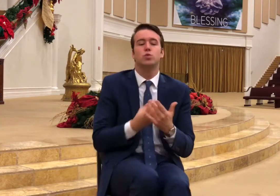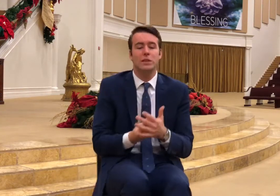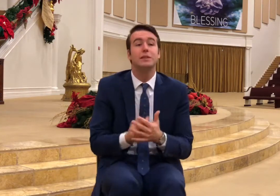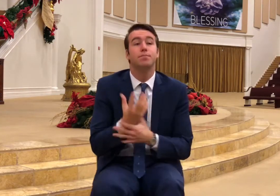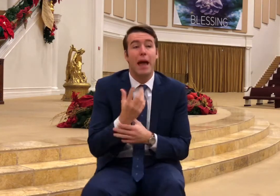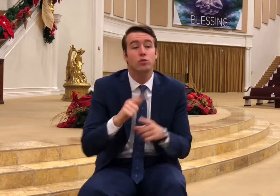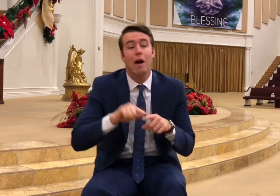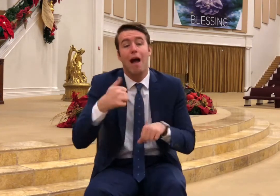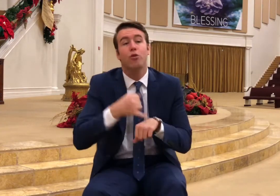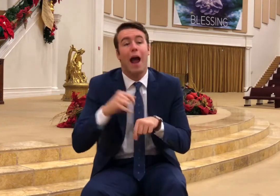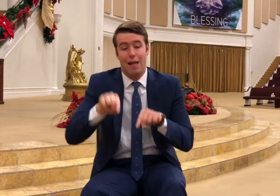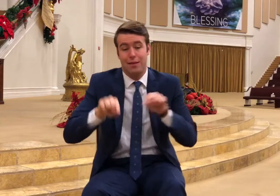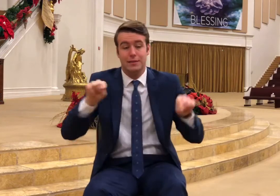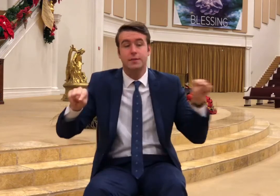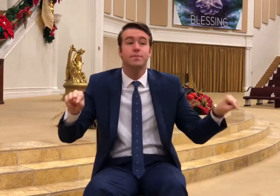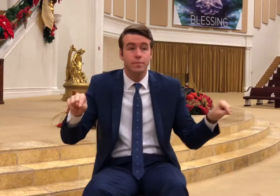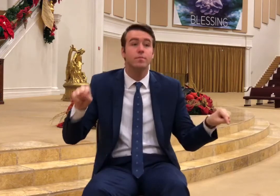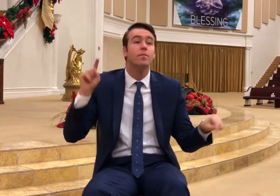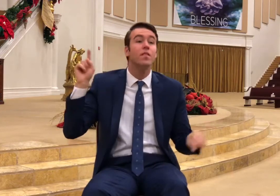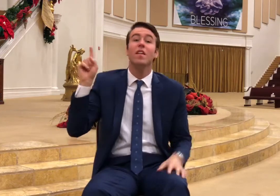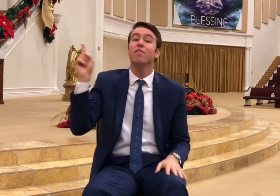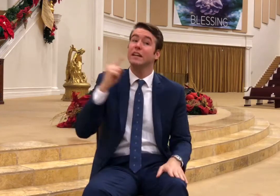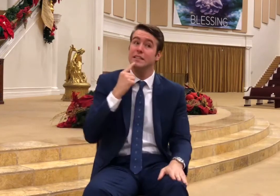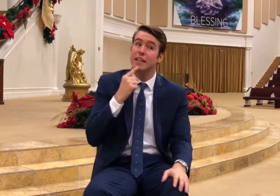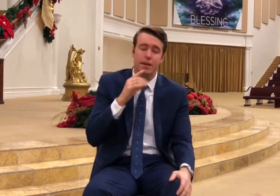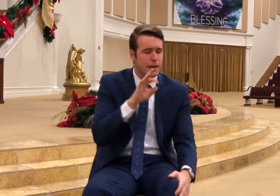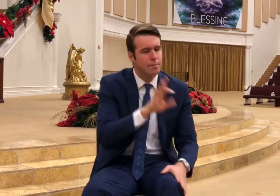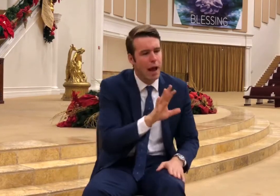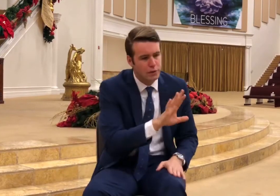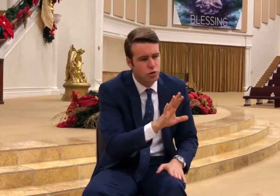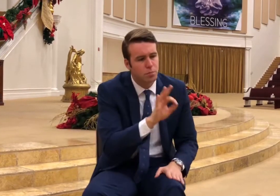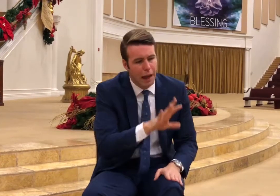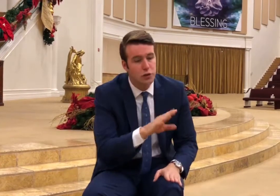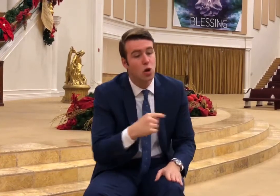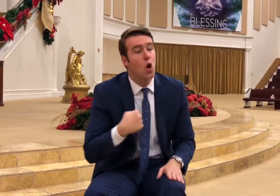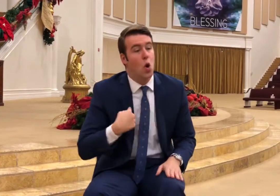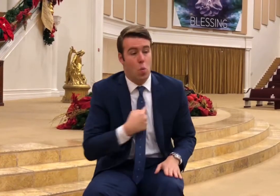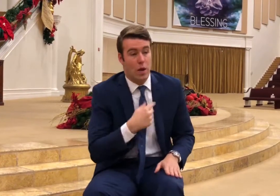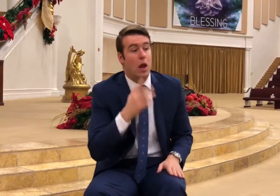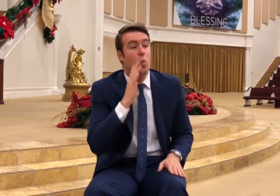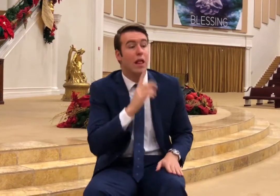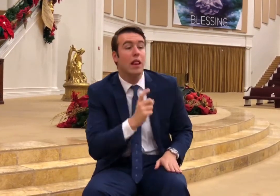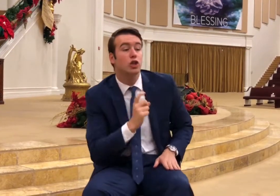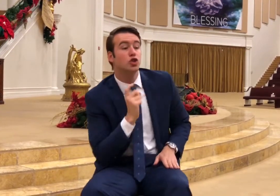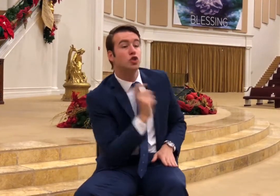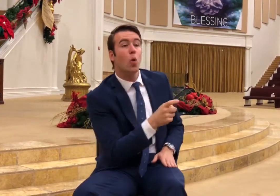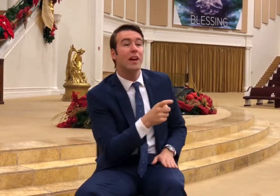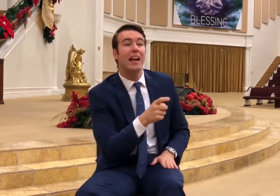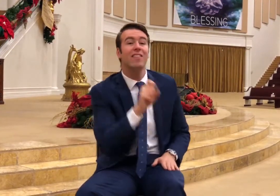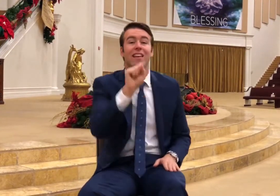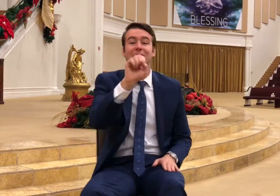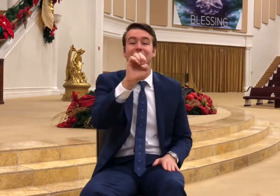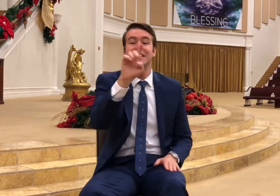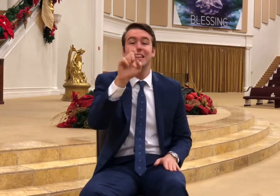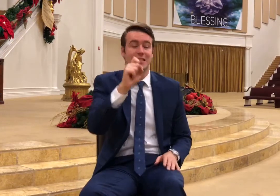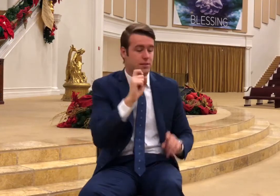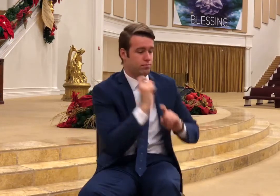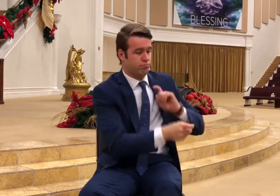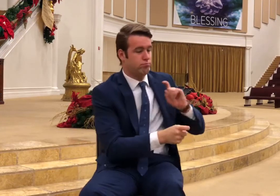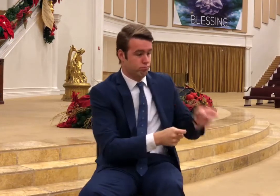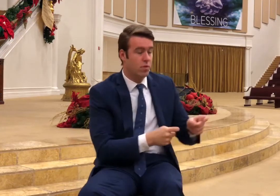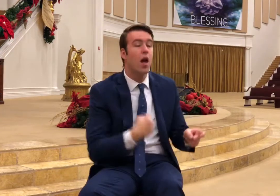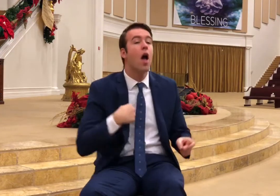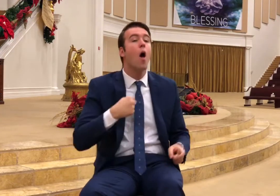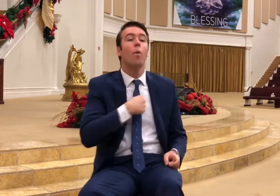other islands. And they have said, Pastor Young, "We will donate the seeds. And we will be